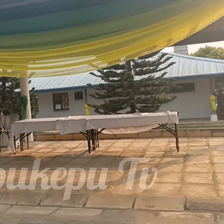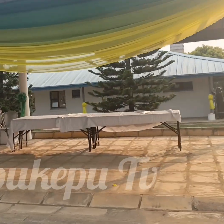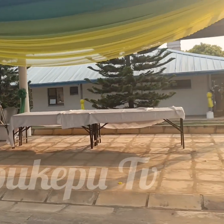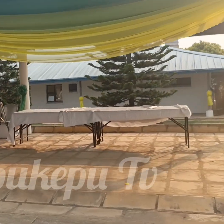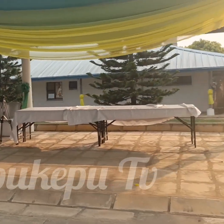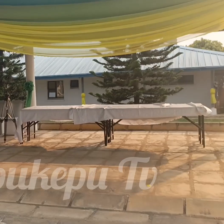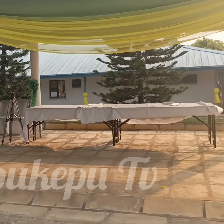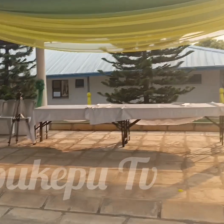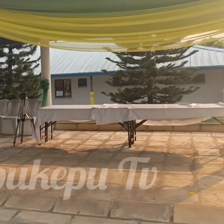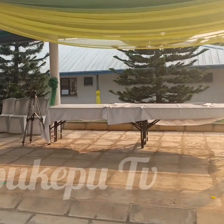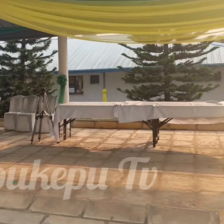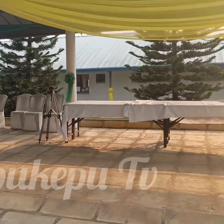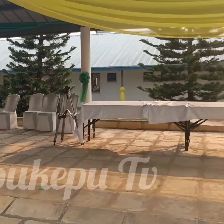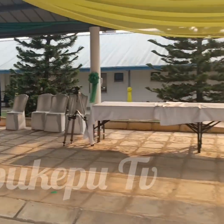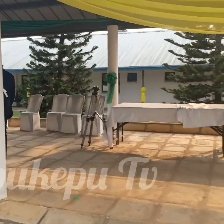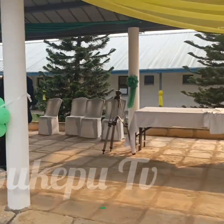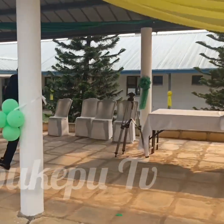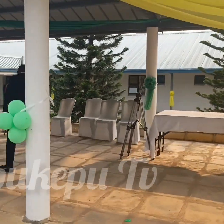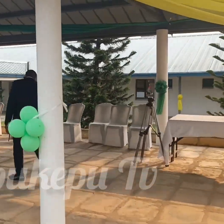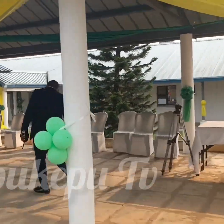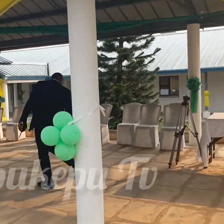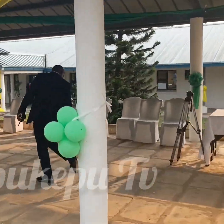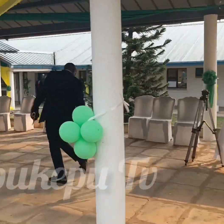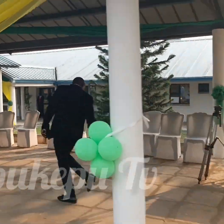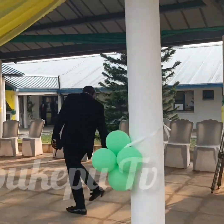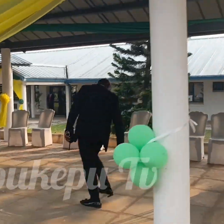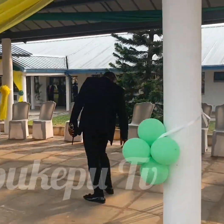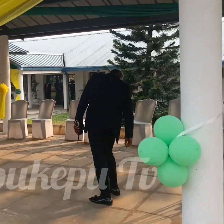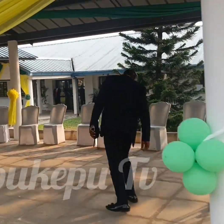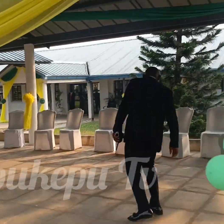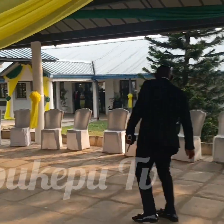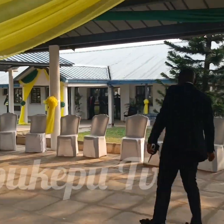it's a landmark achievement, and